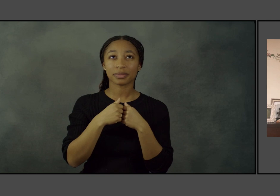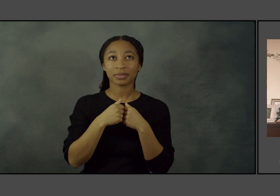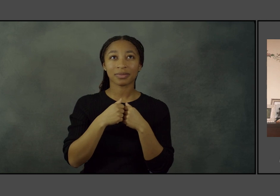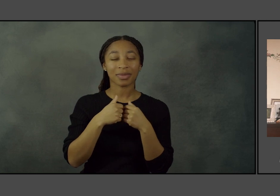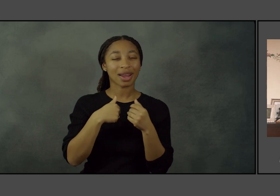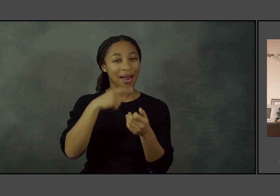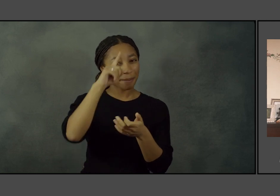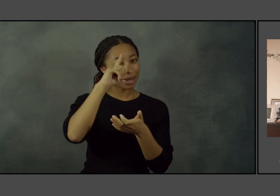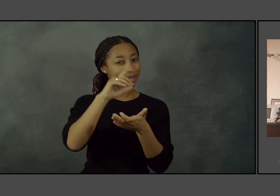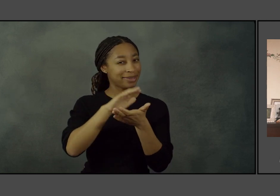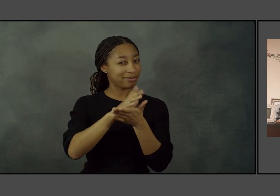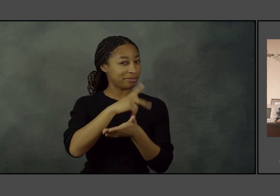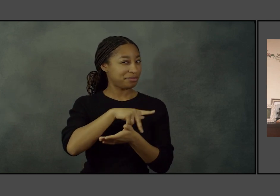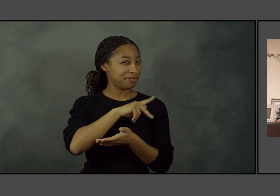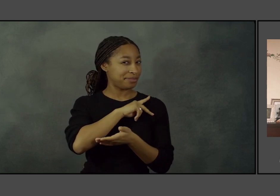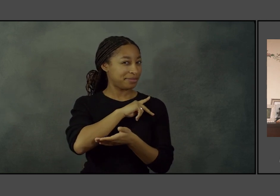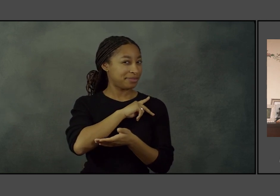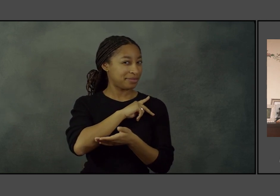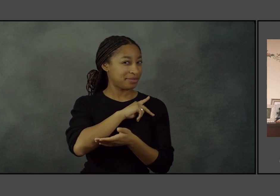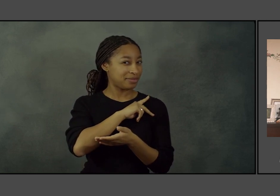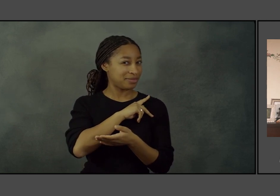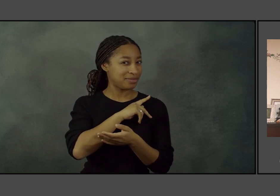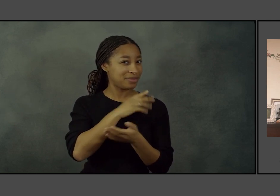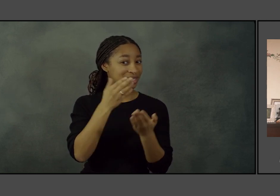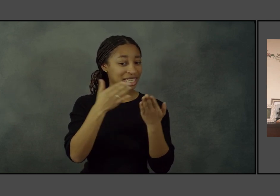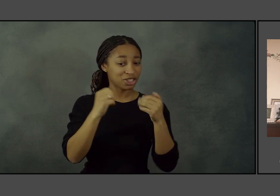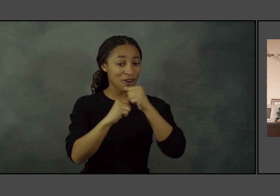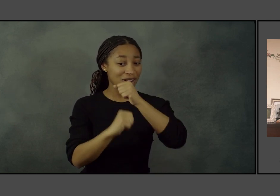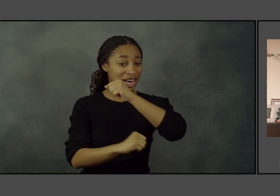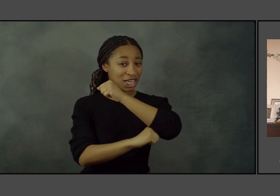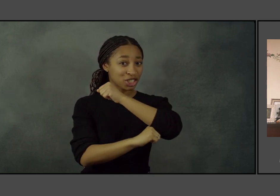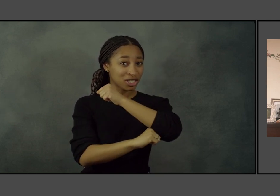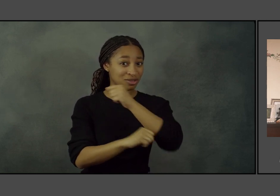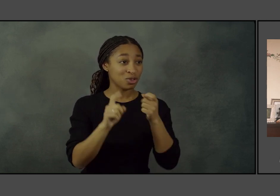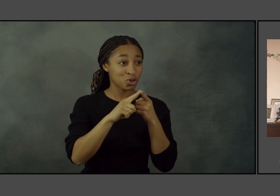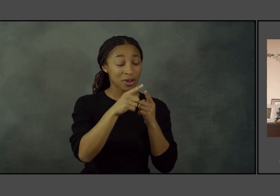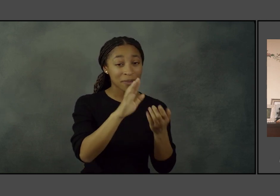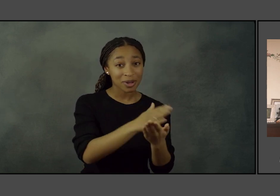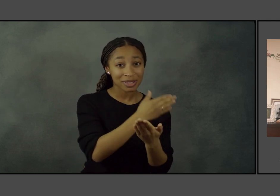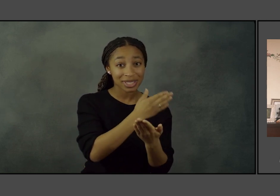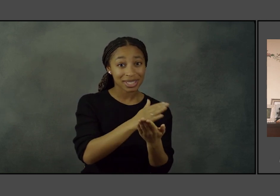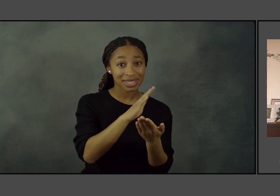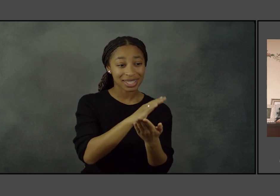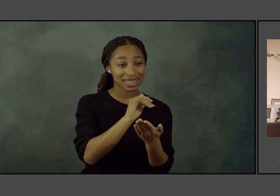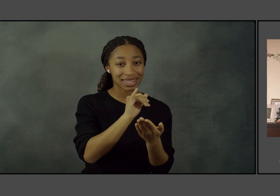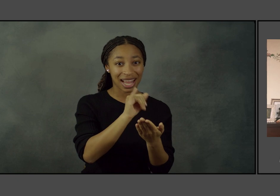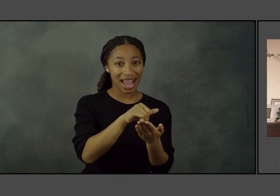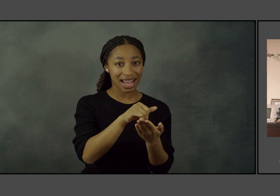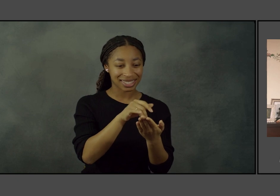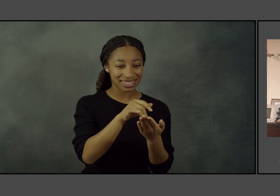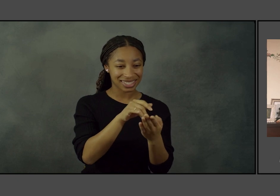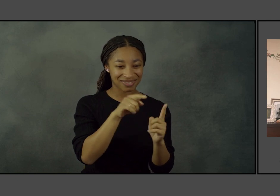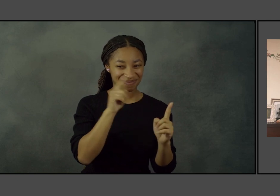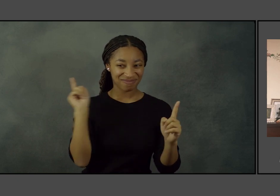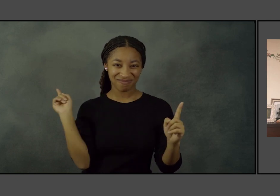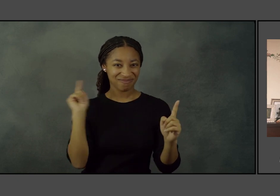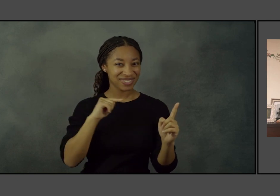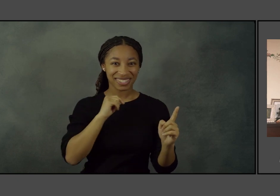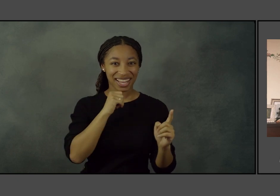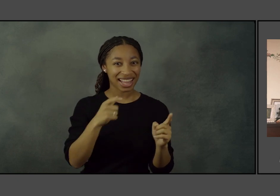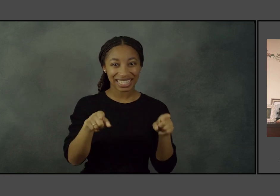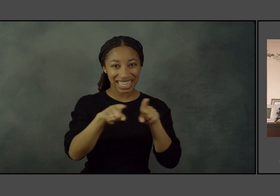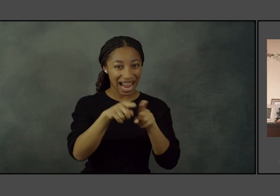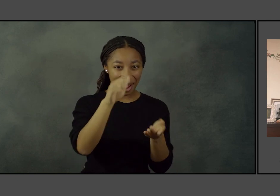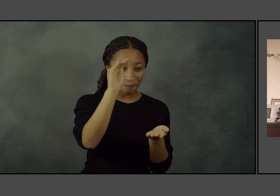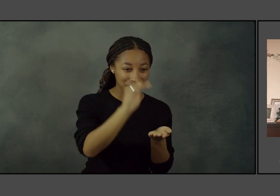are foundational to the music that is almost not existent anymore. So when